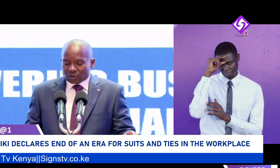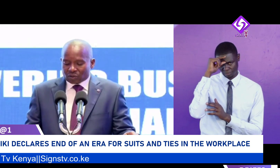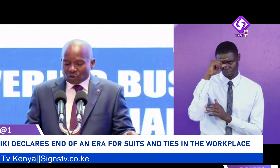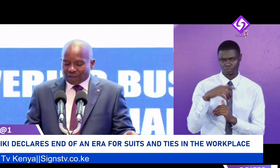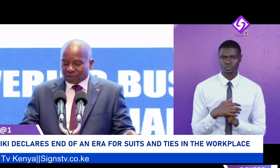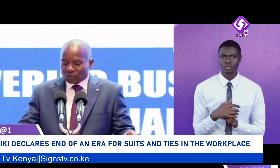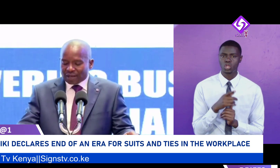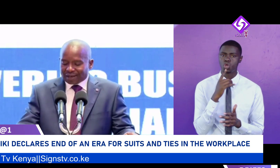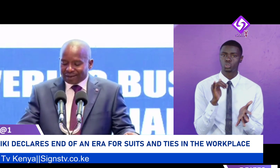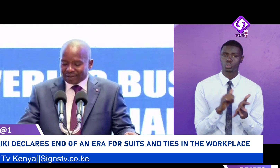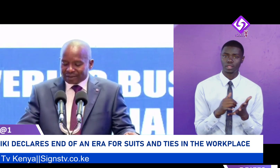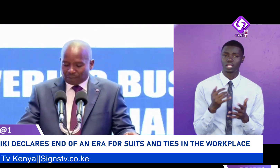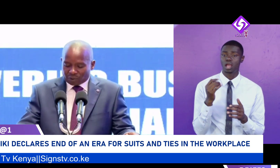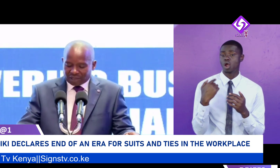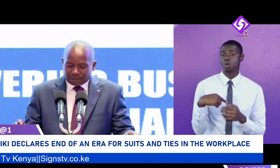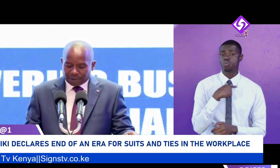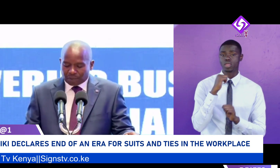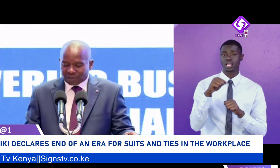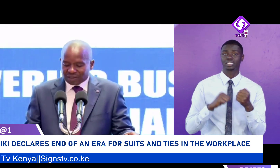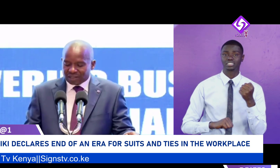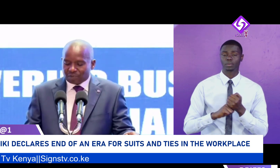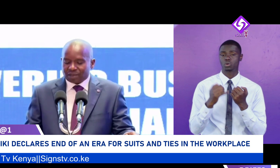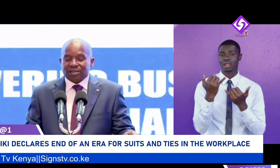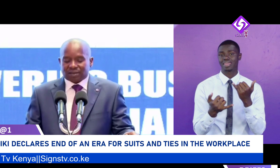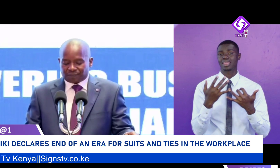so that we can support young people's engagement,